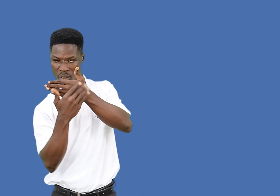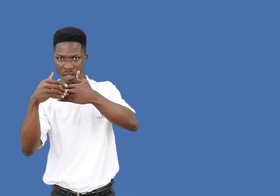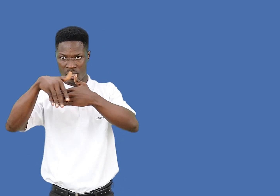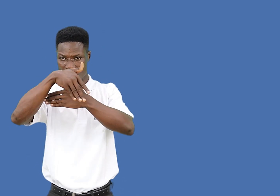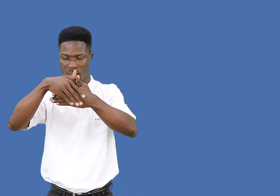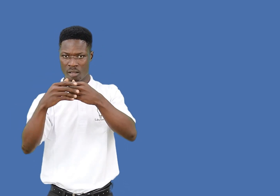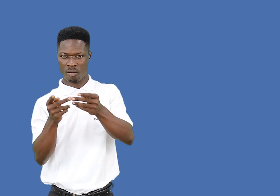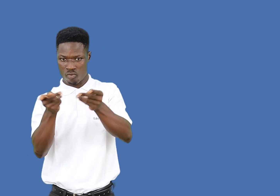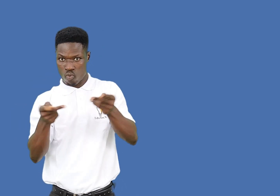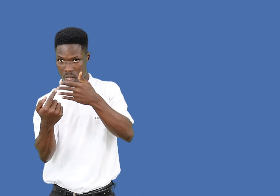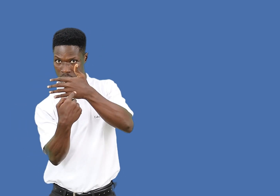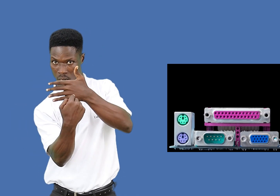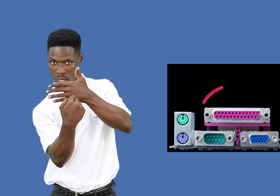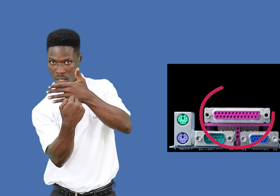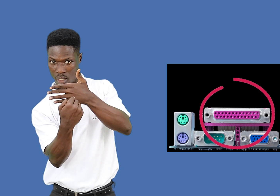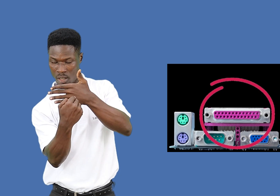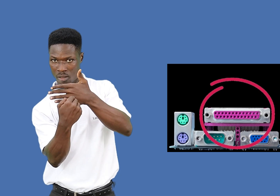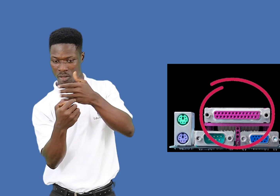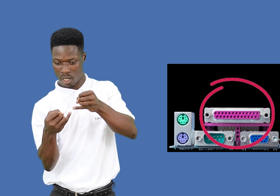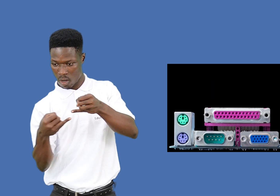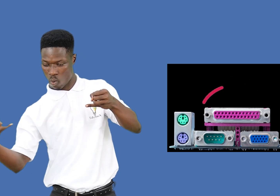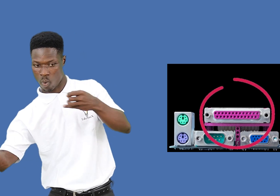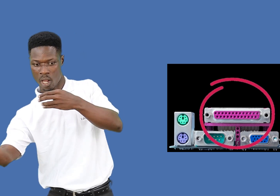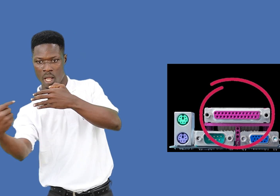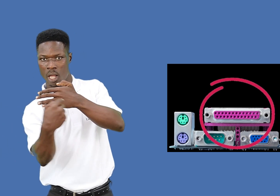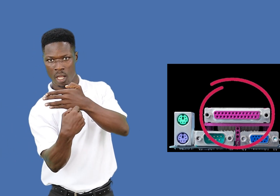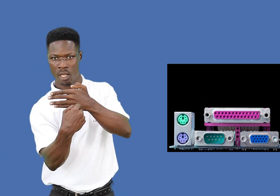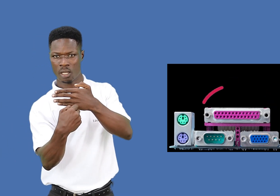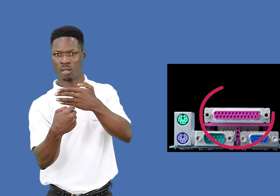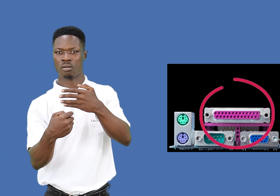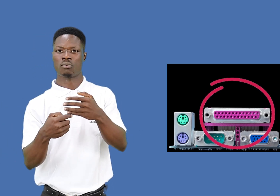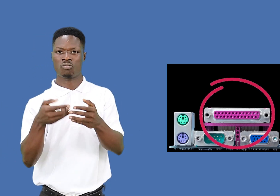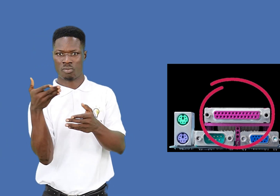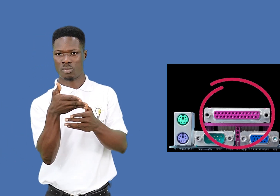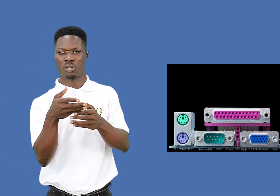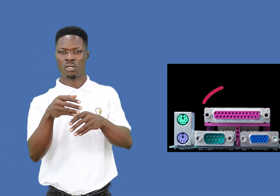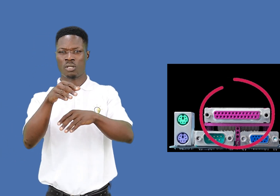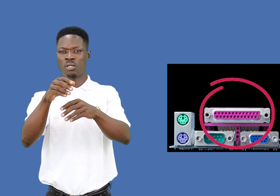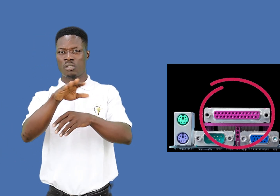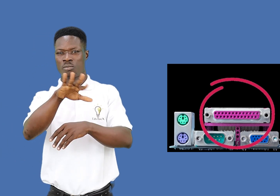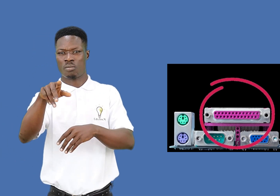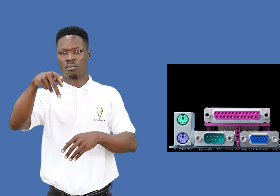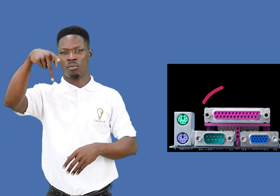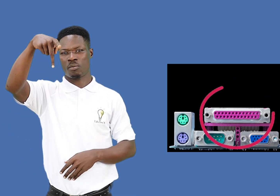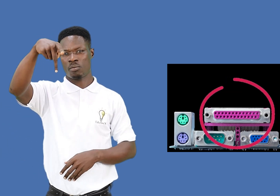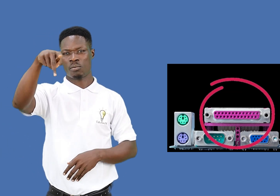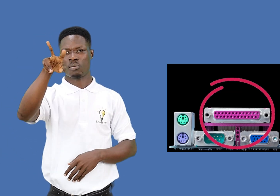is the printer port. It's also at the back of the system unit.